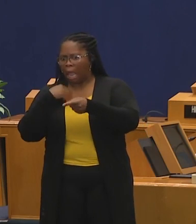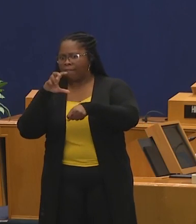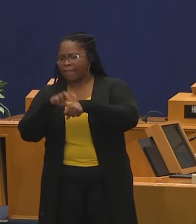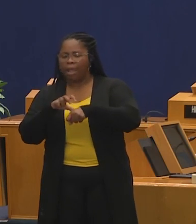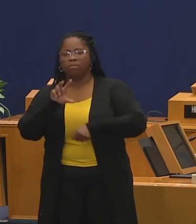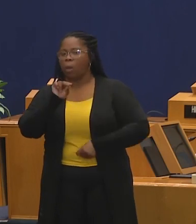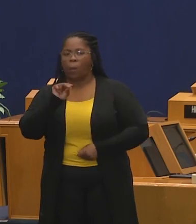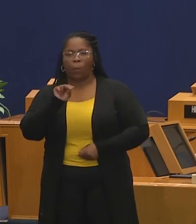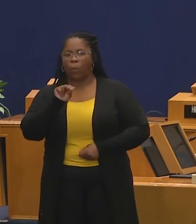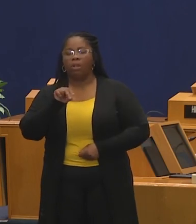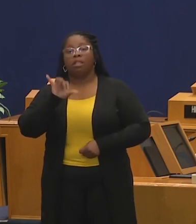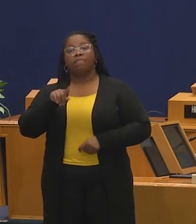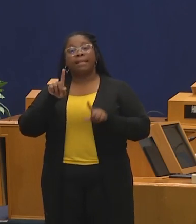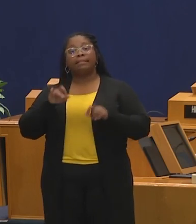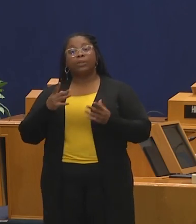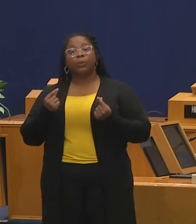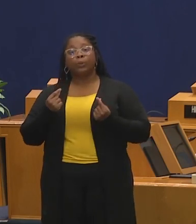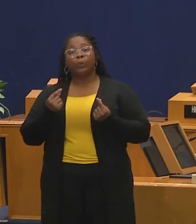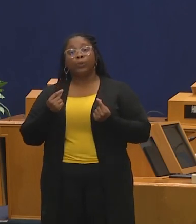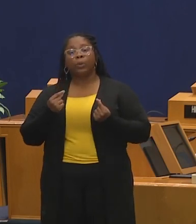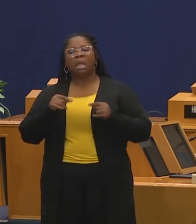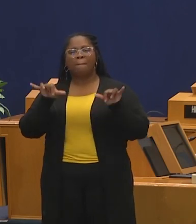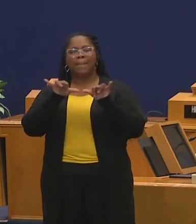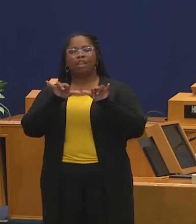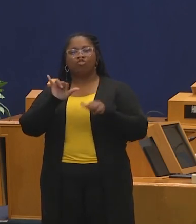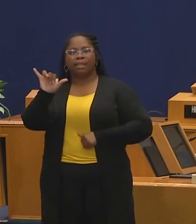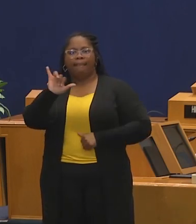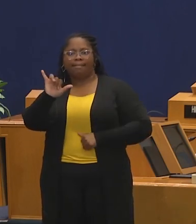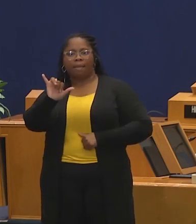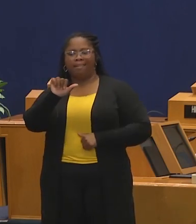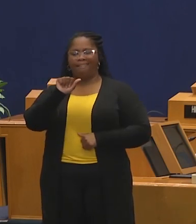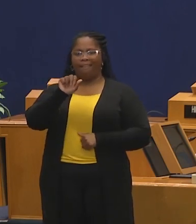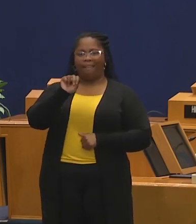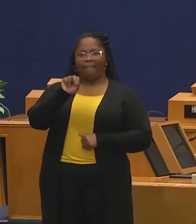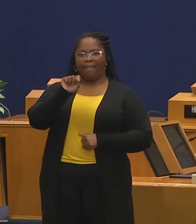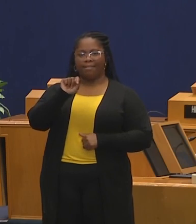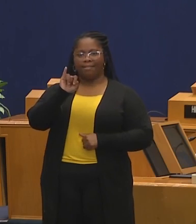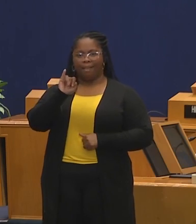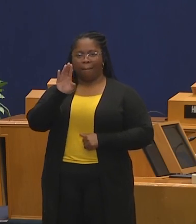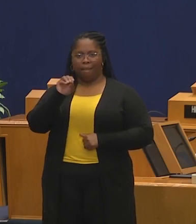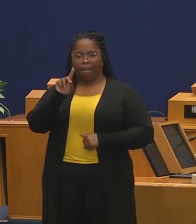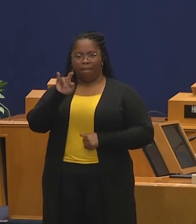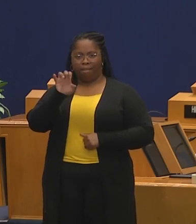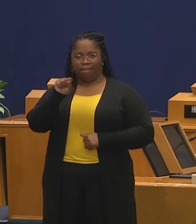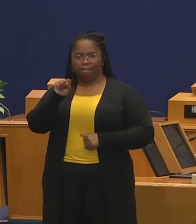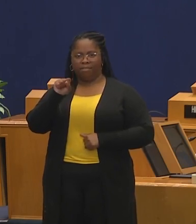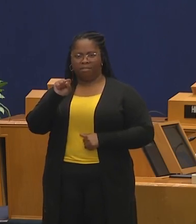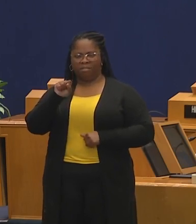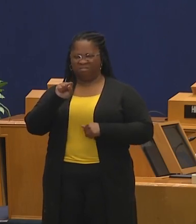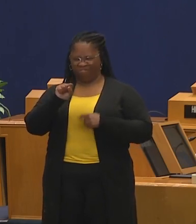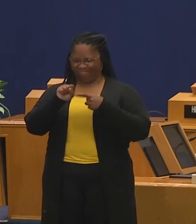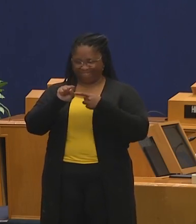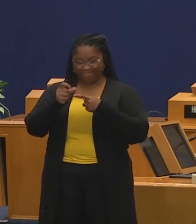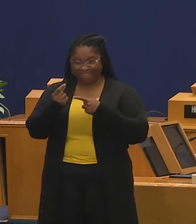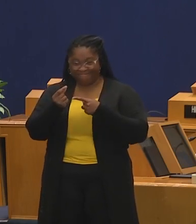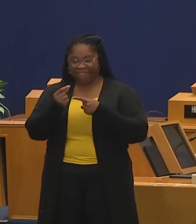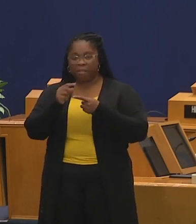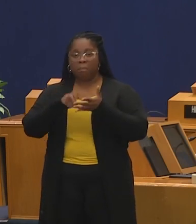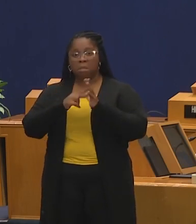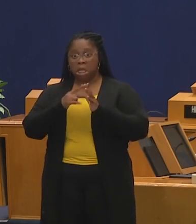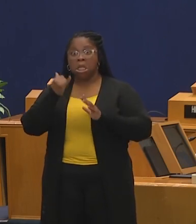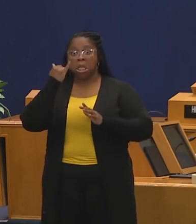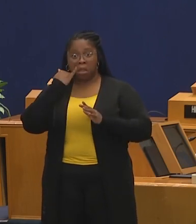does instead is it measures antibodies to the virus. This is what your system will respond to if